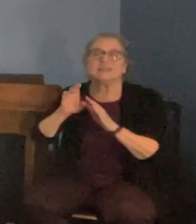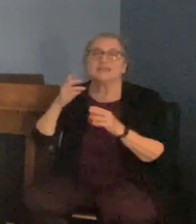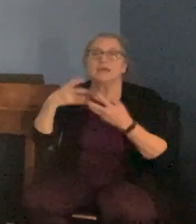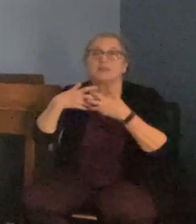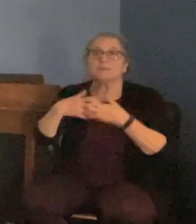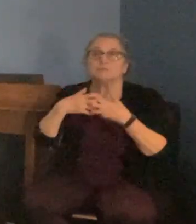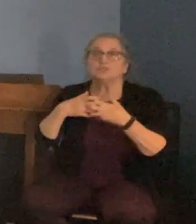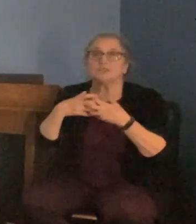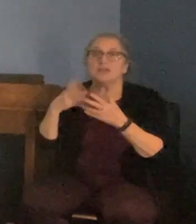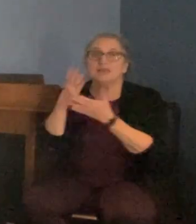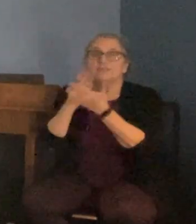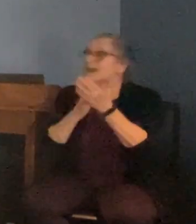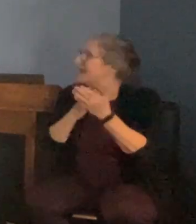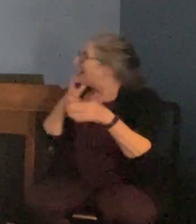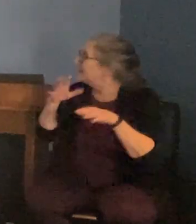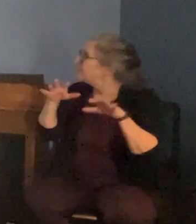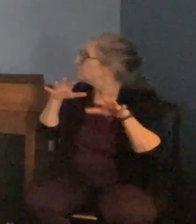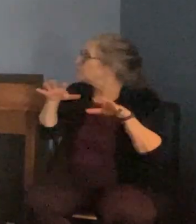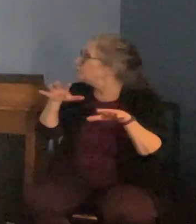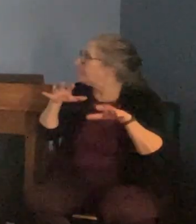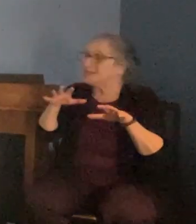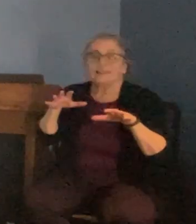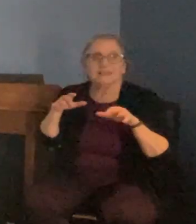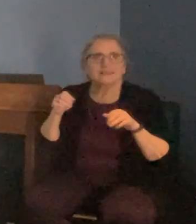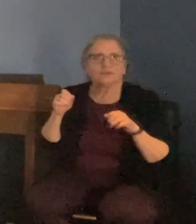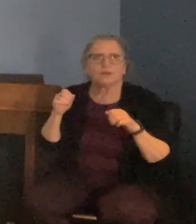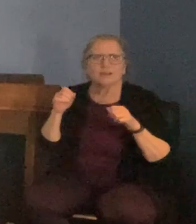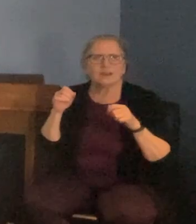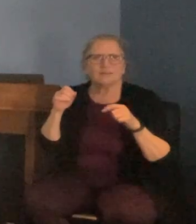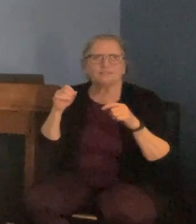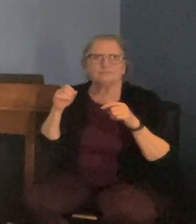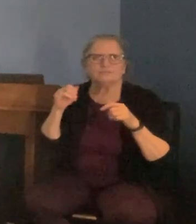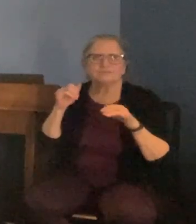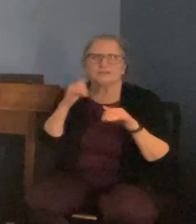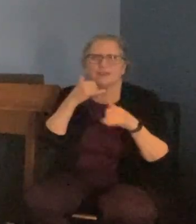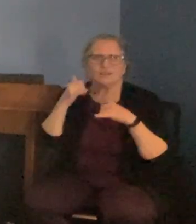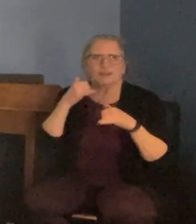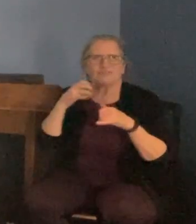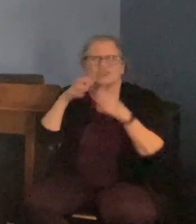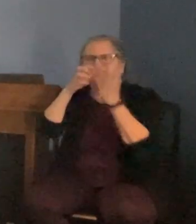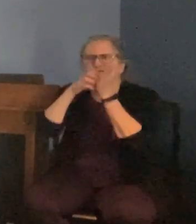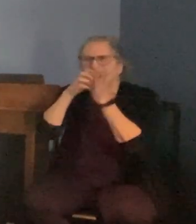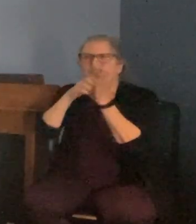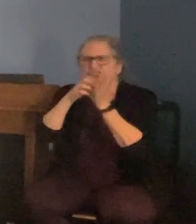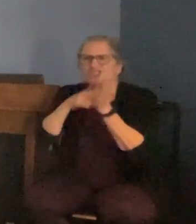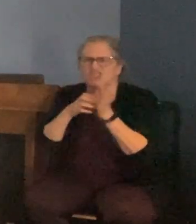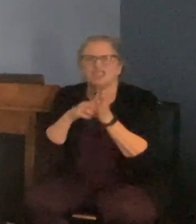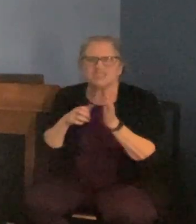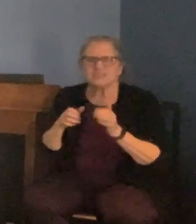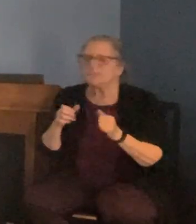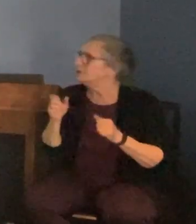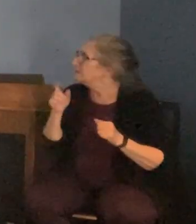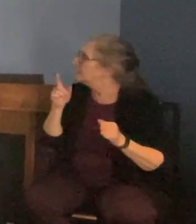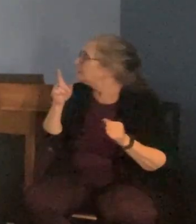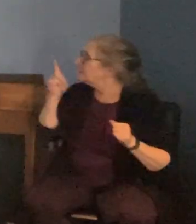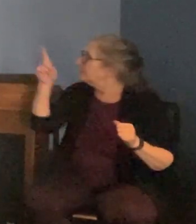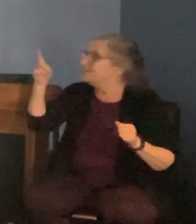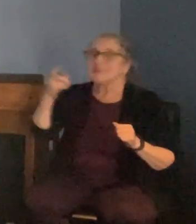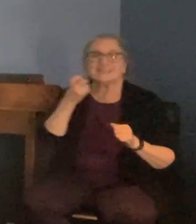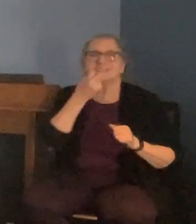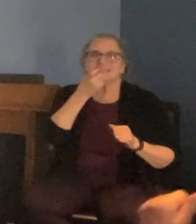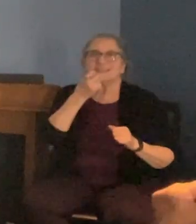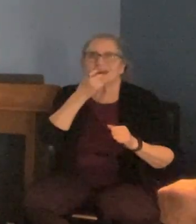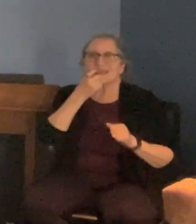the hands were shaking and there was a lot of errors, and all the scratches, it's the scratches of the glass